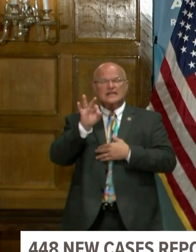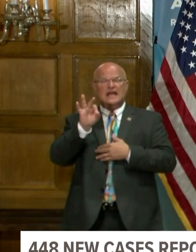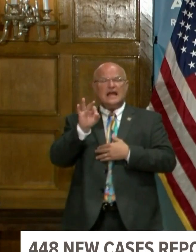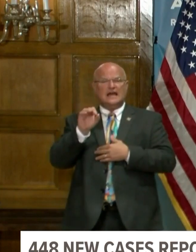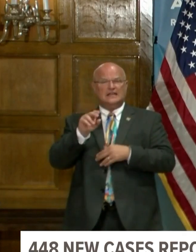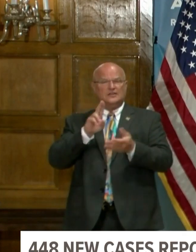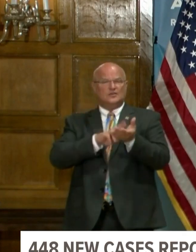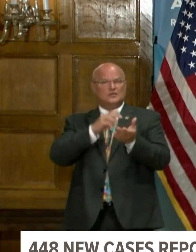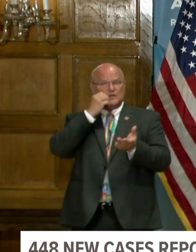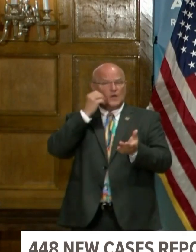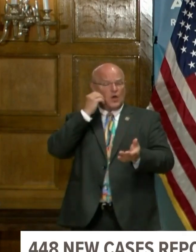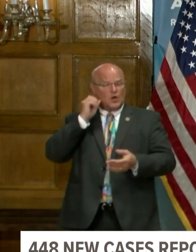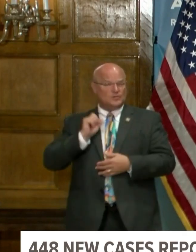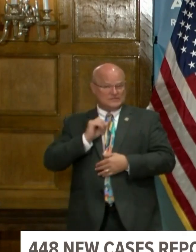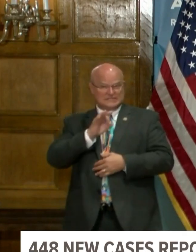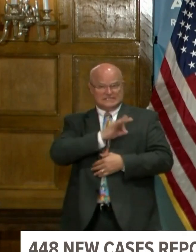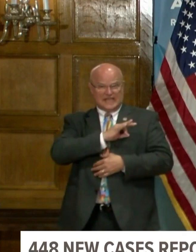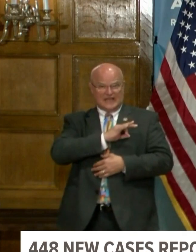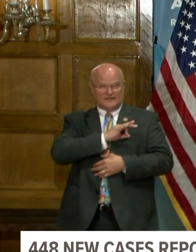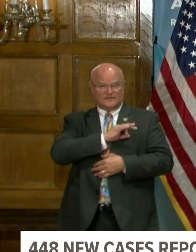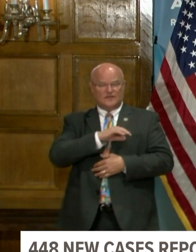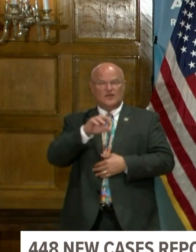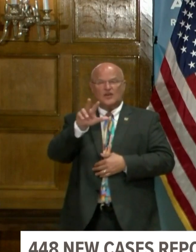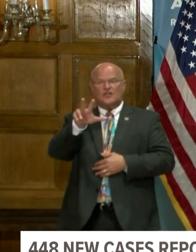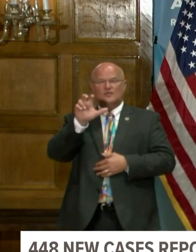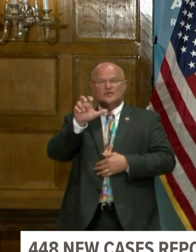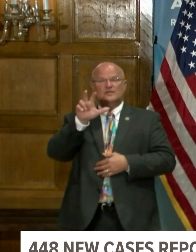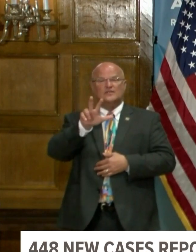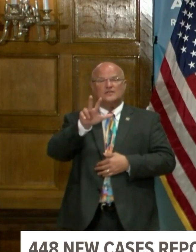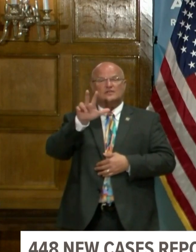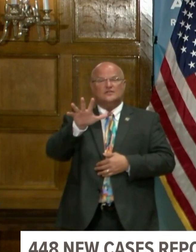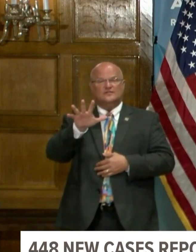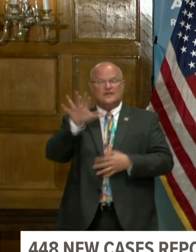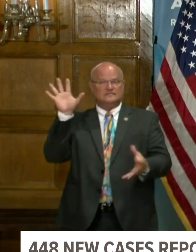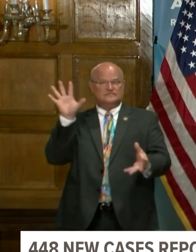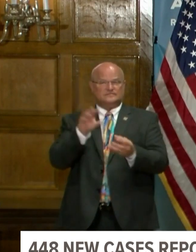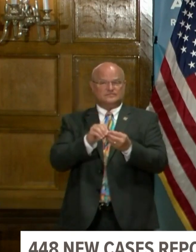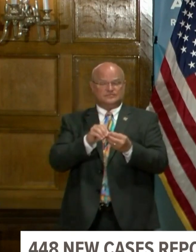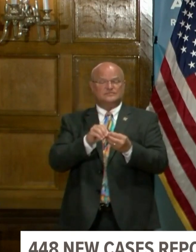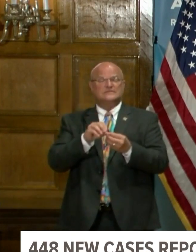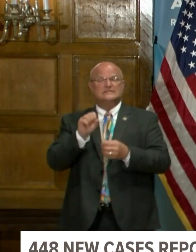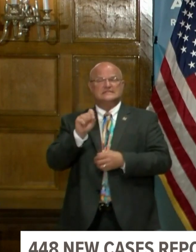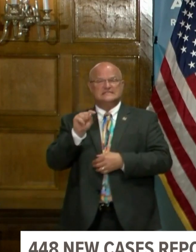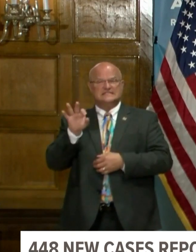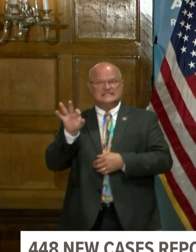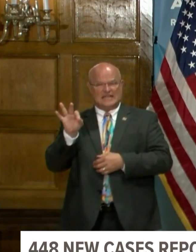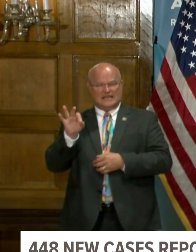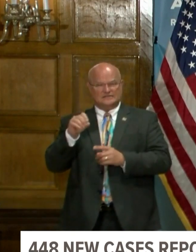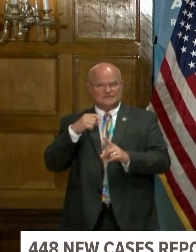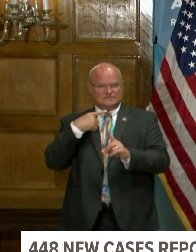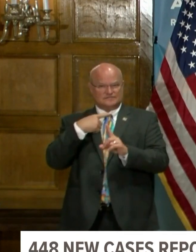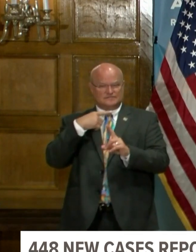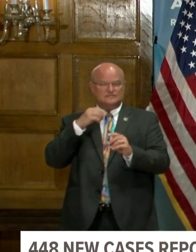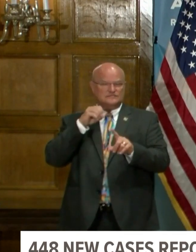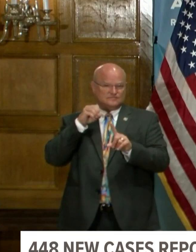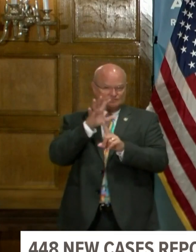home staff, so we're at 335 total nursing home staff who have been infected.